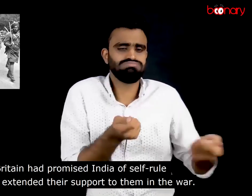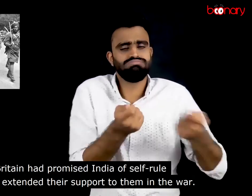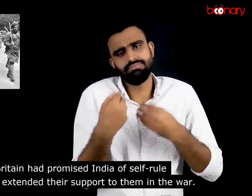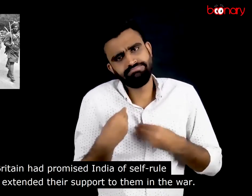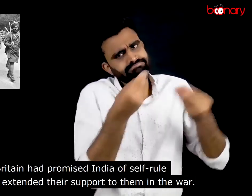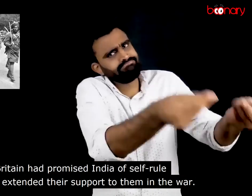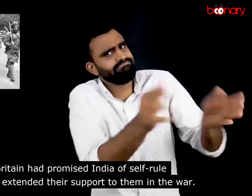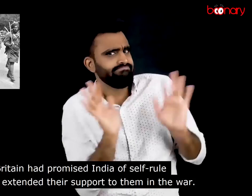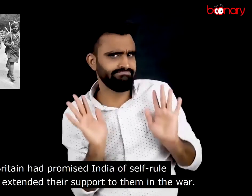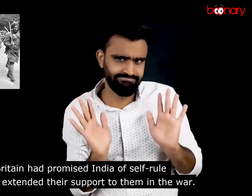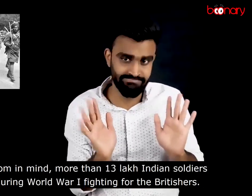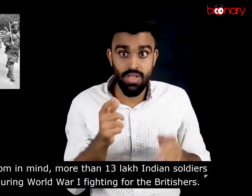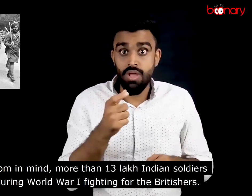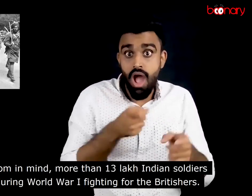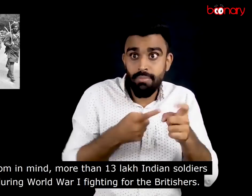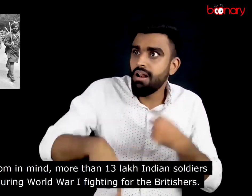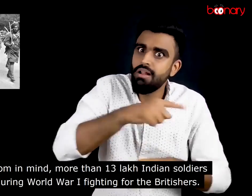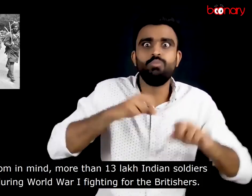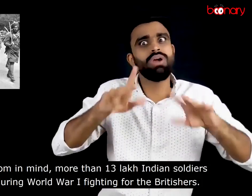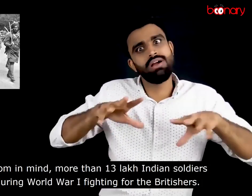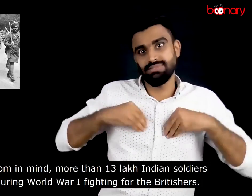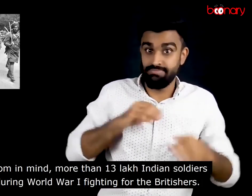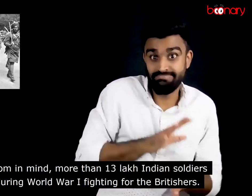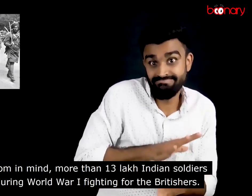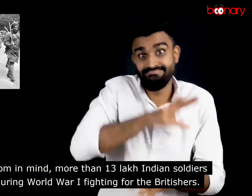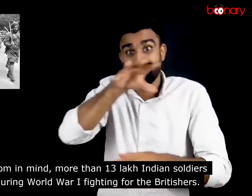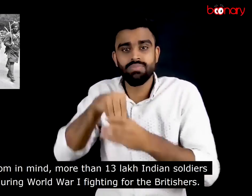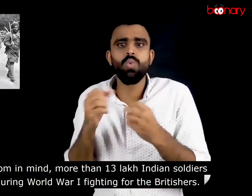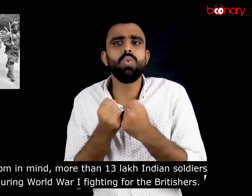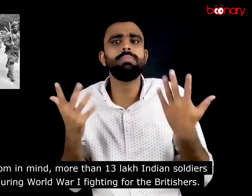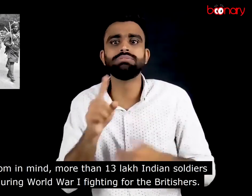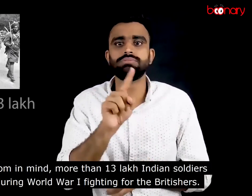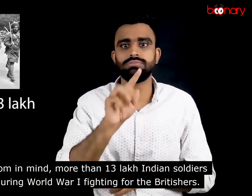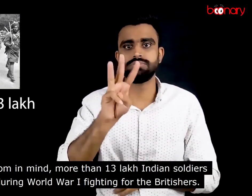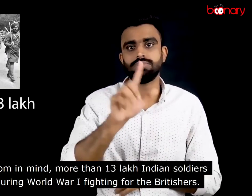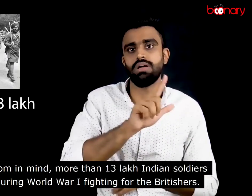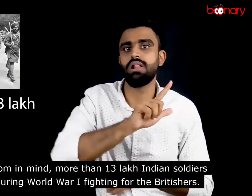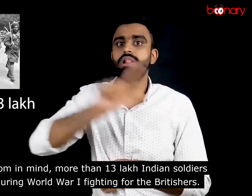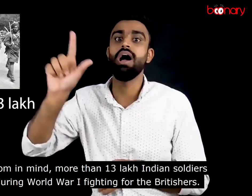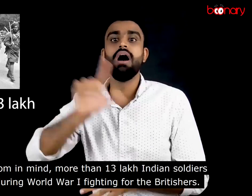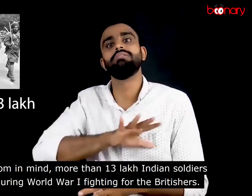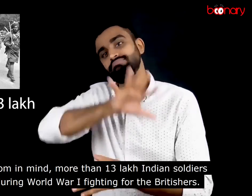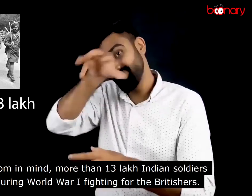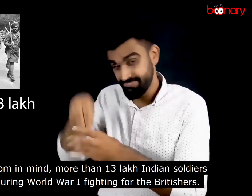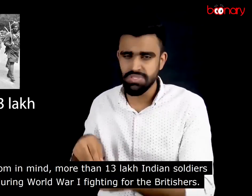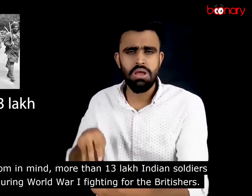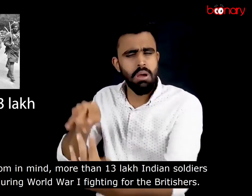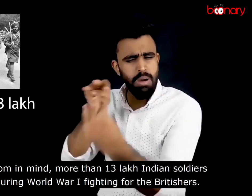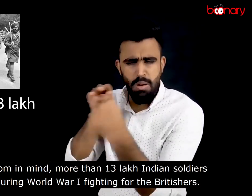war. With freedom in mind, more than 13 lakh Indian soldiers served during the First